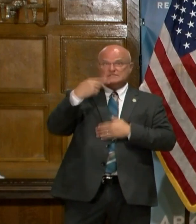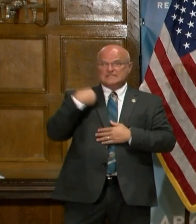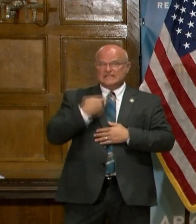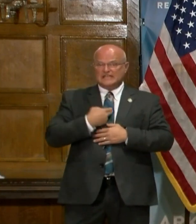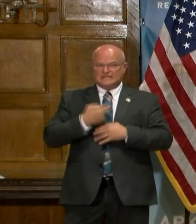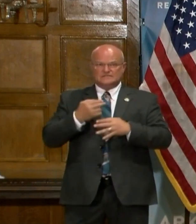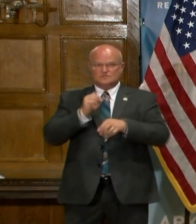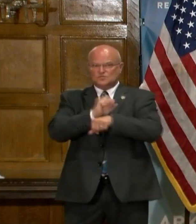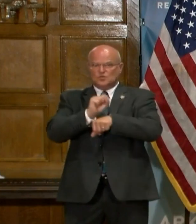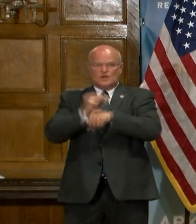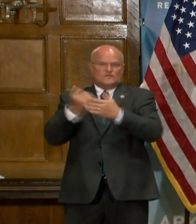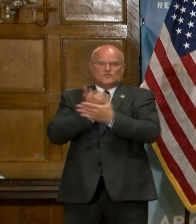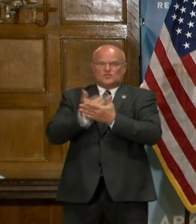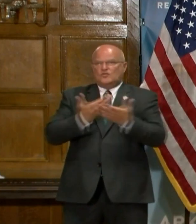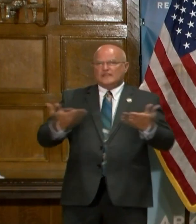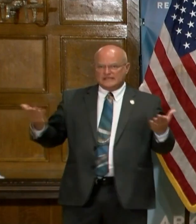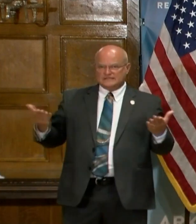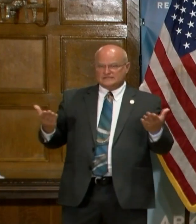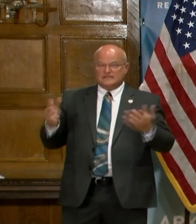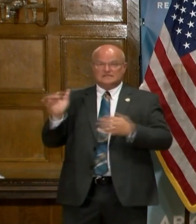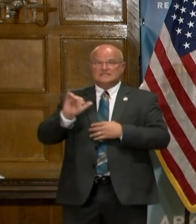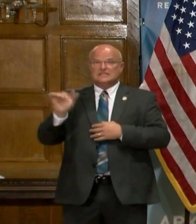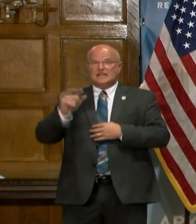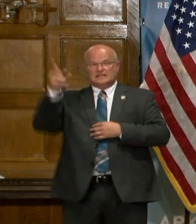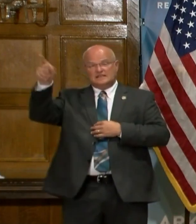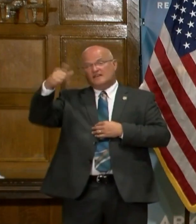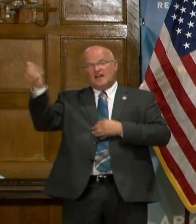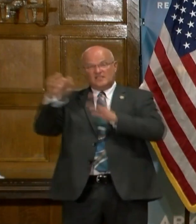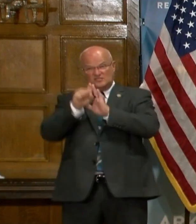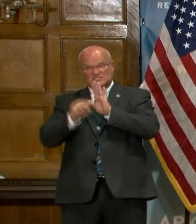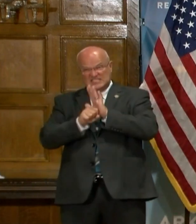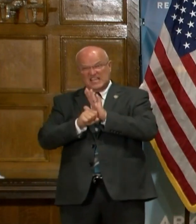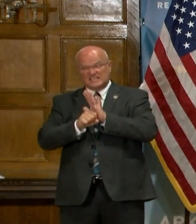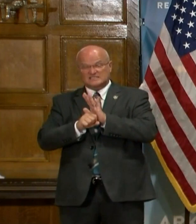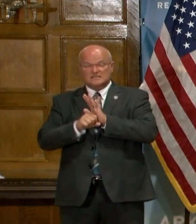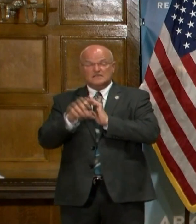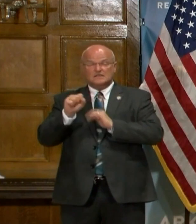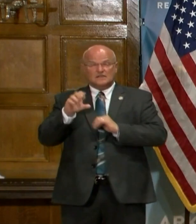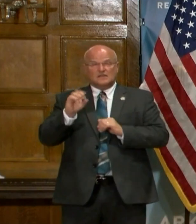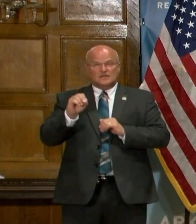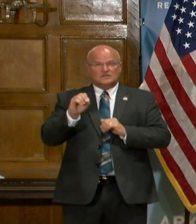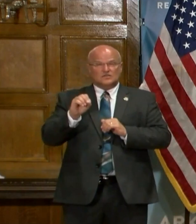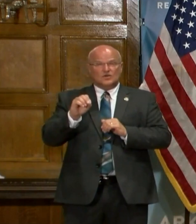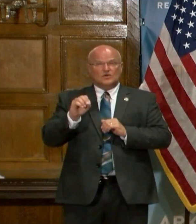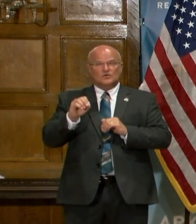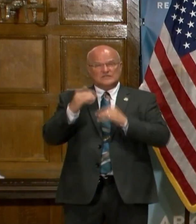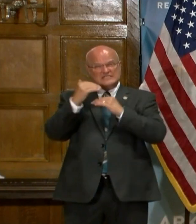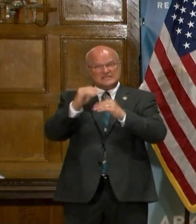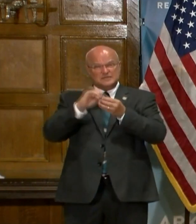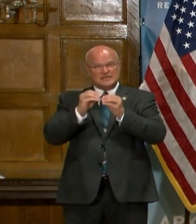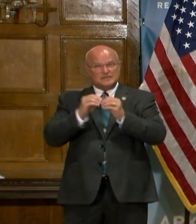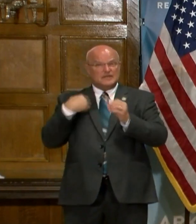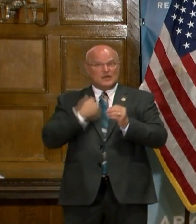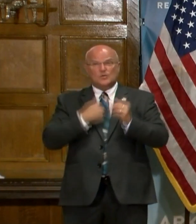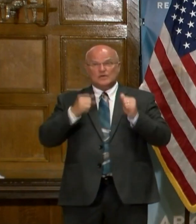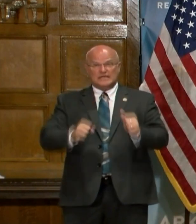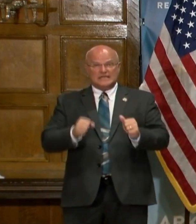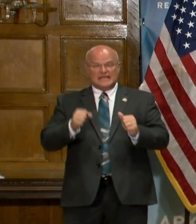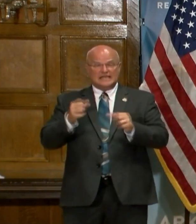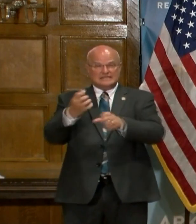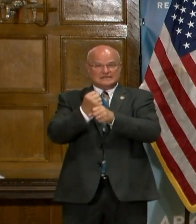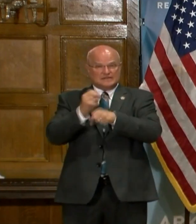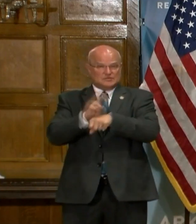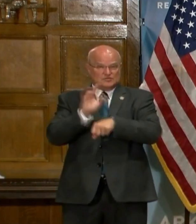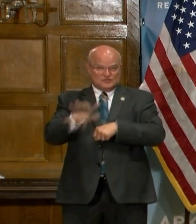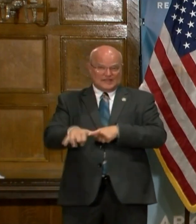us scrambling for new tools, just like they have in other states. And so, and there's limited numbers that we can grab